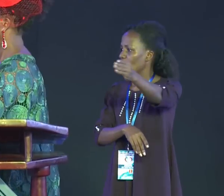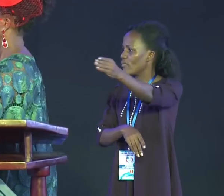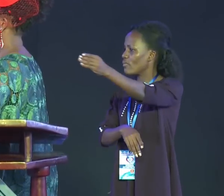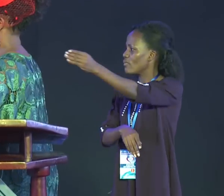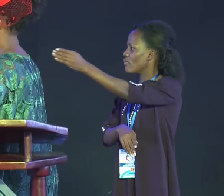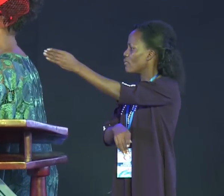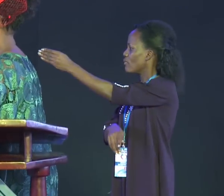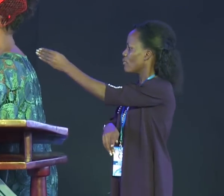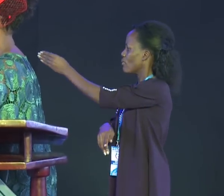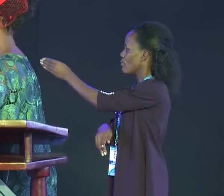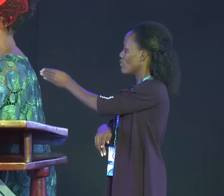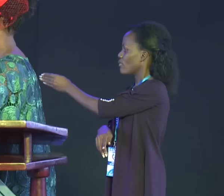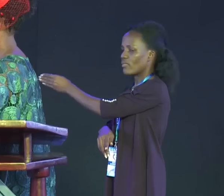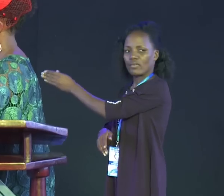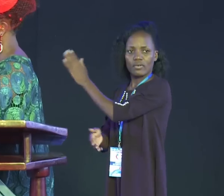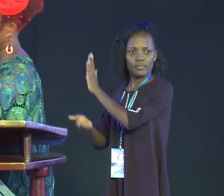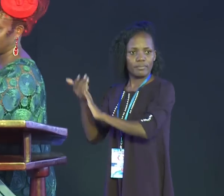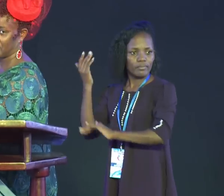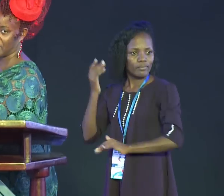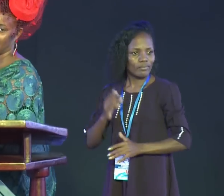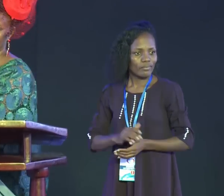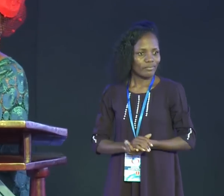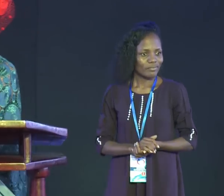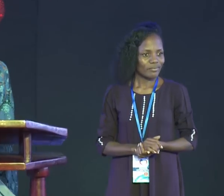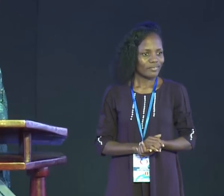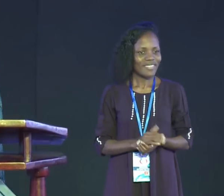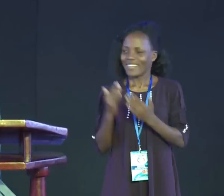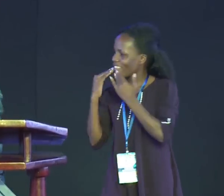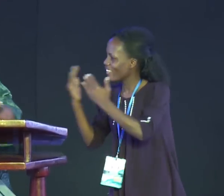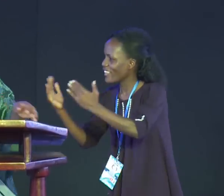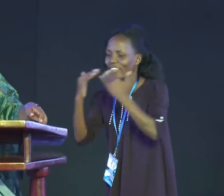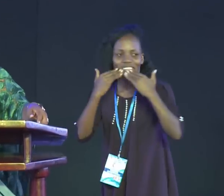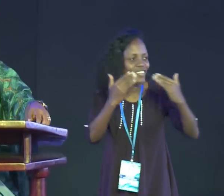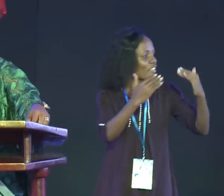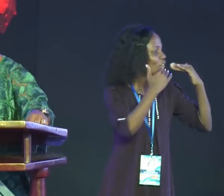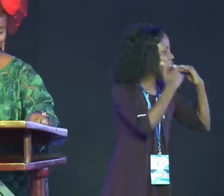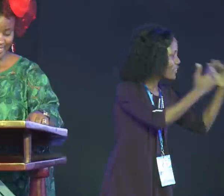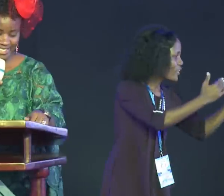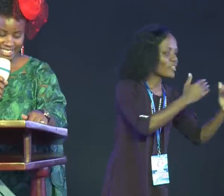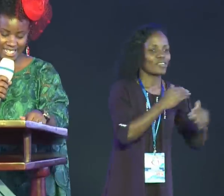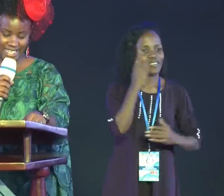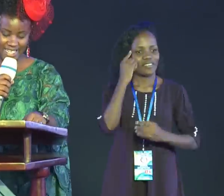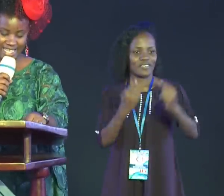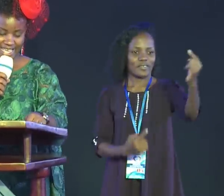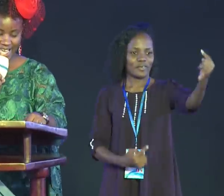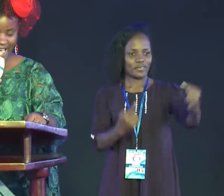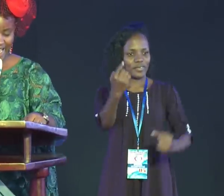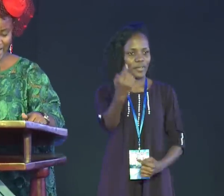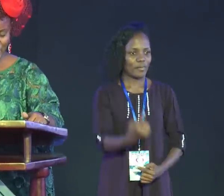we move. Pakeno. Up to this side. Mwebale kujja. Thank you so much for coming.